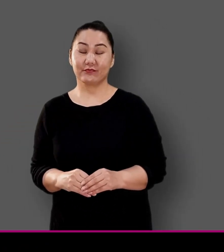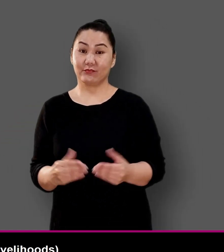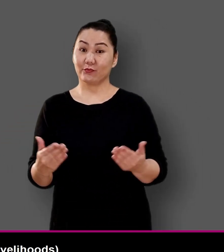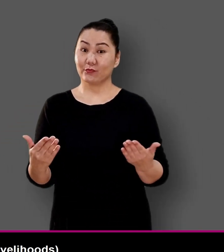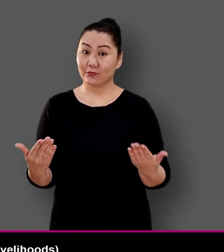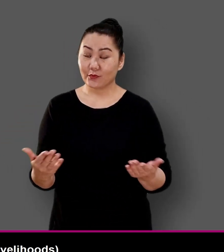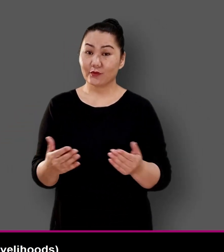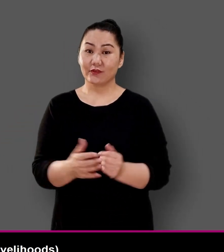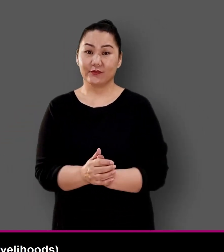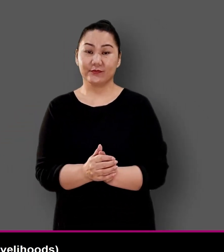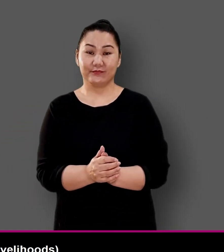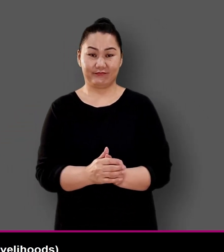and livelihoods.